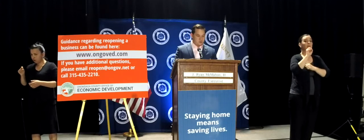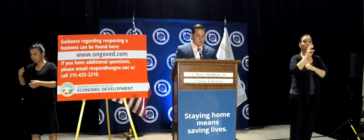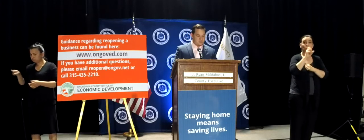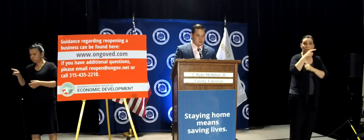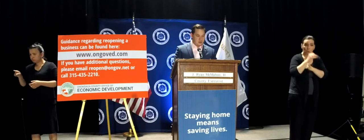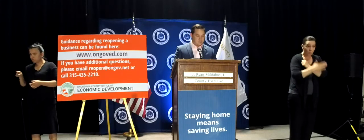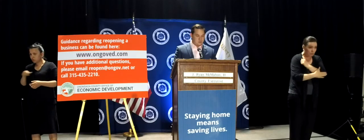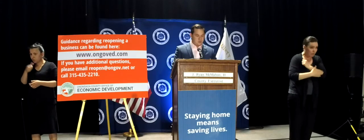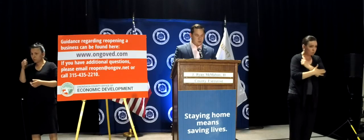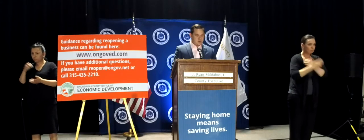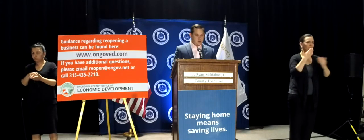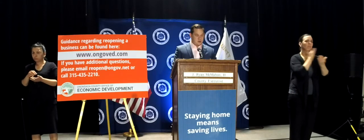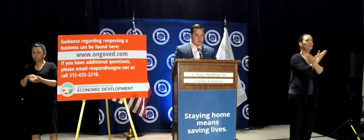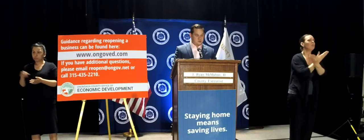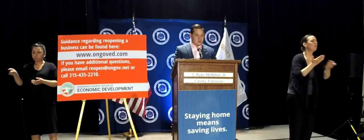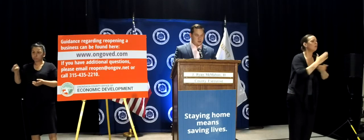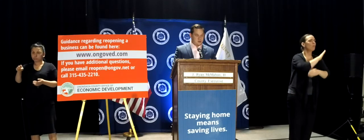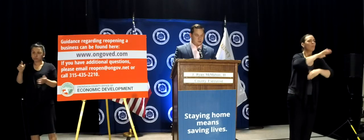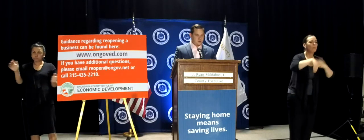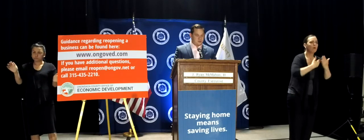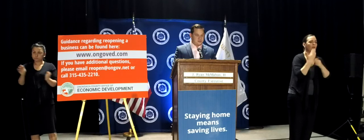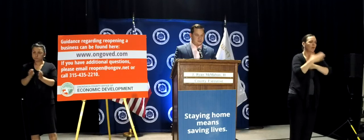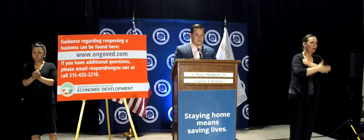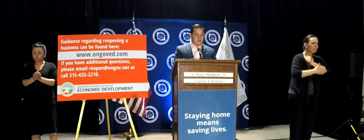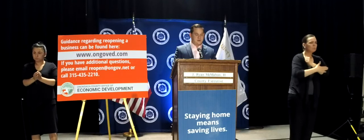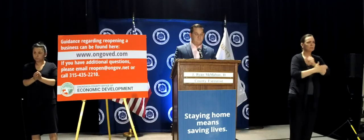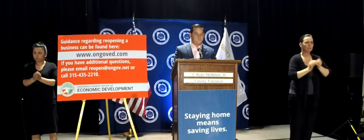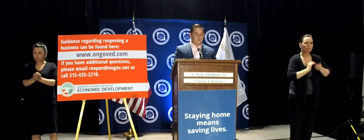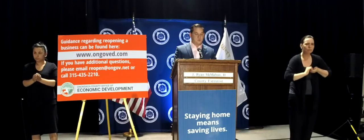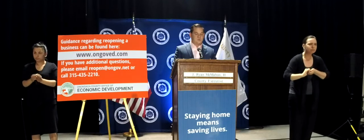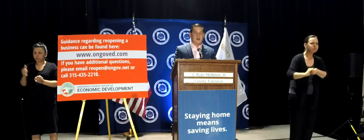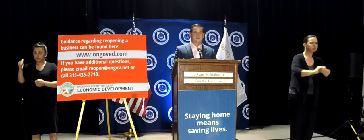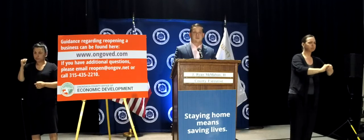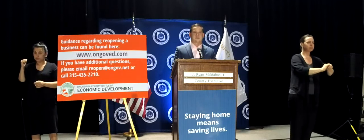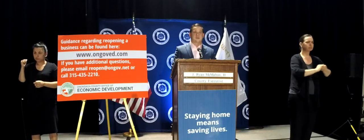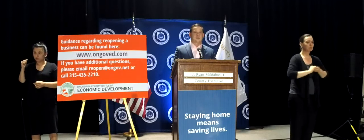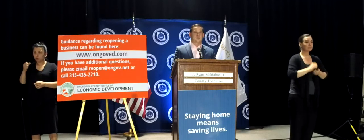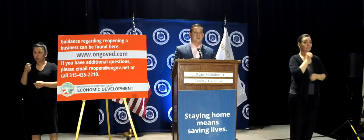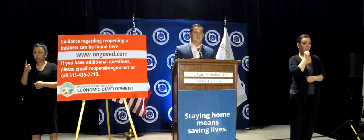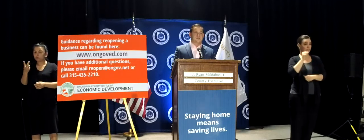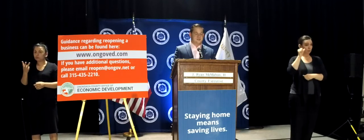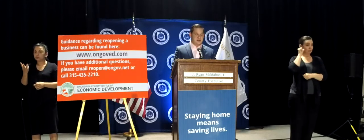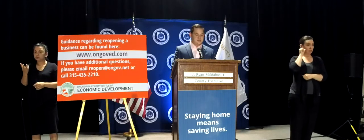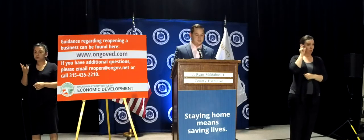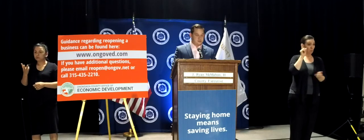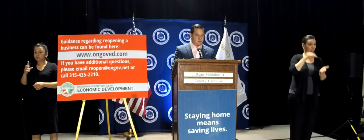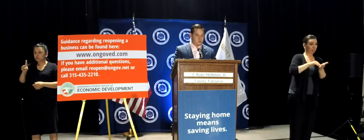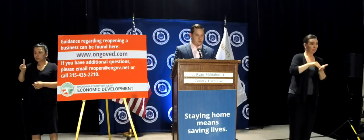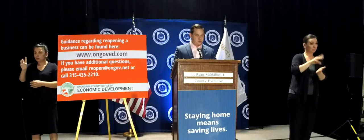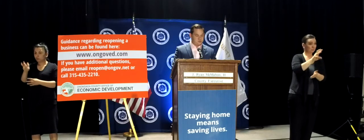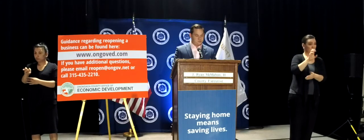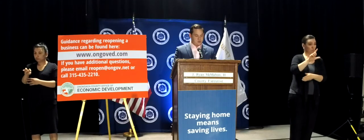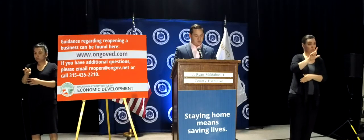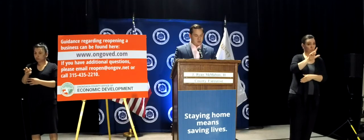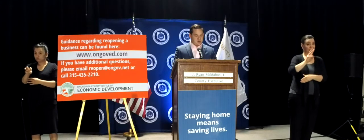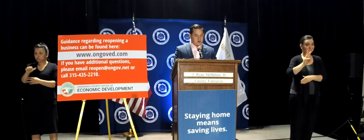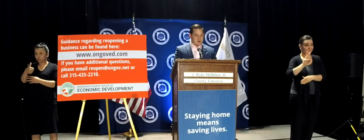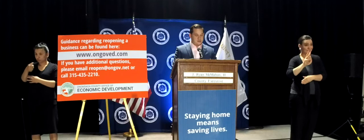better partners than them. Yesterday, another great testing day, 1,626 tests in the